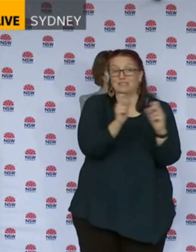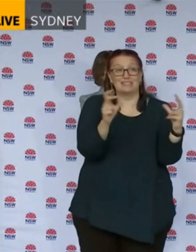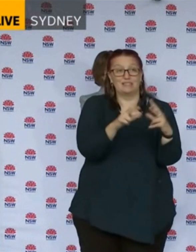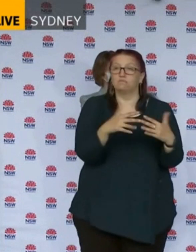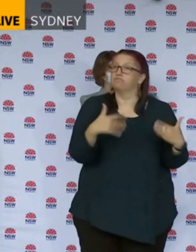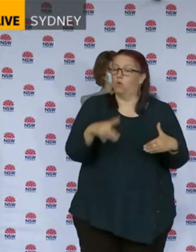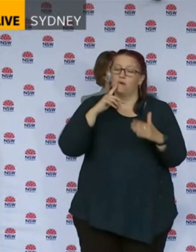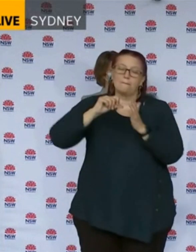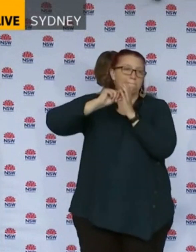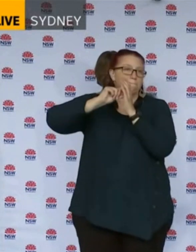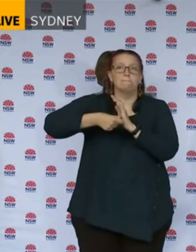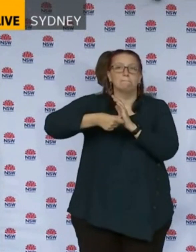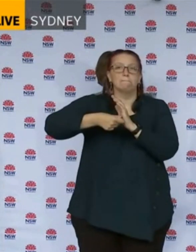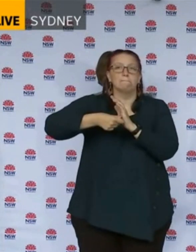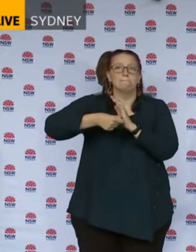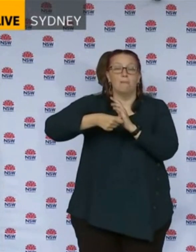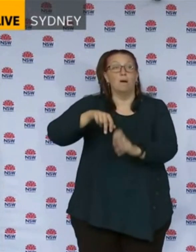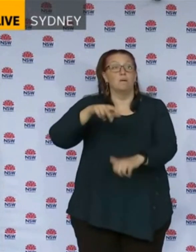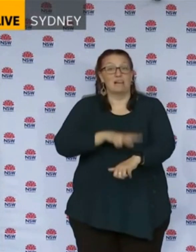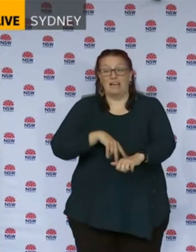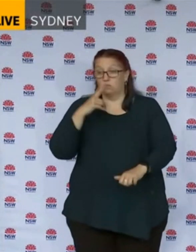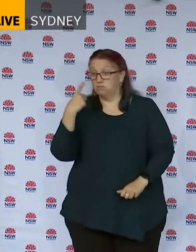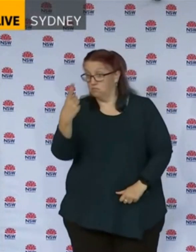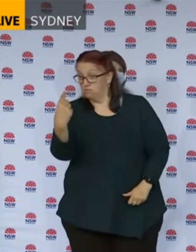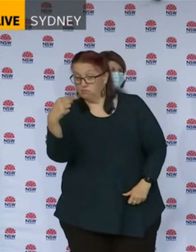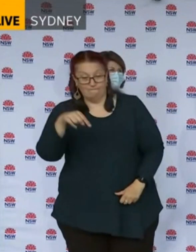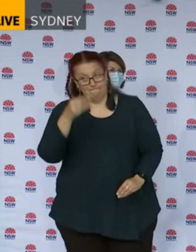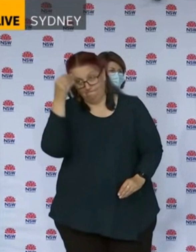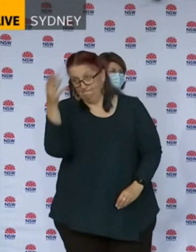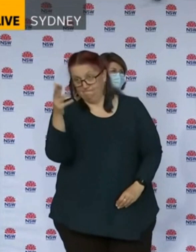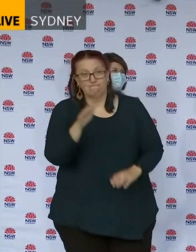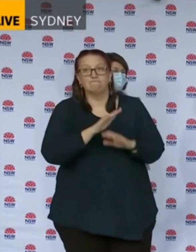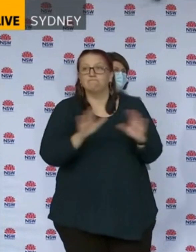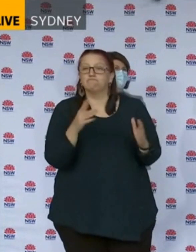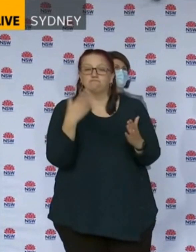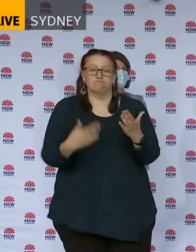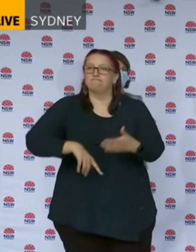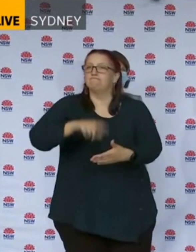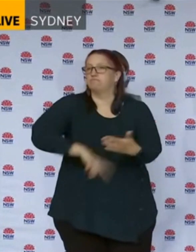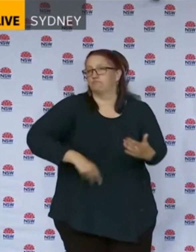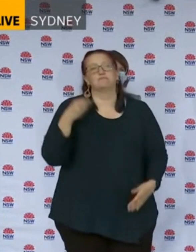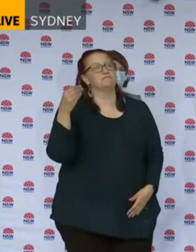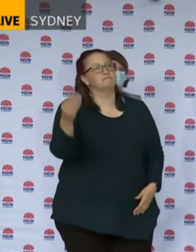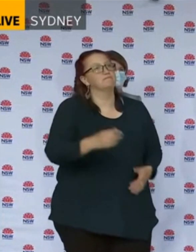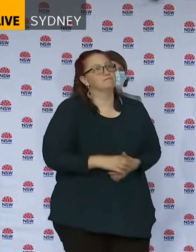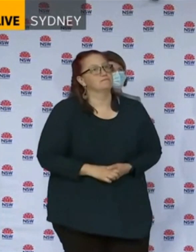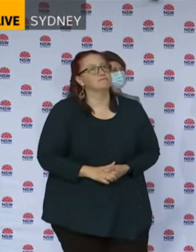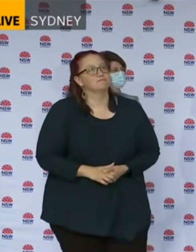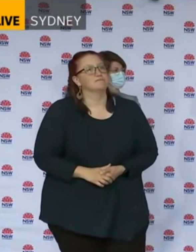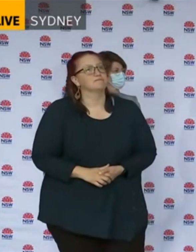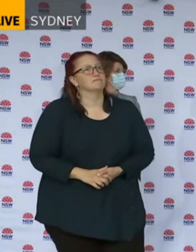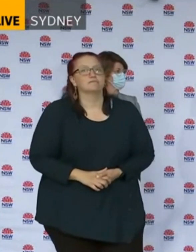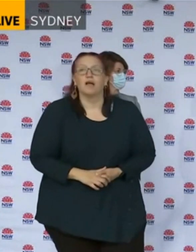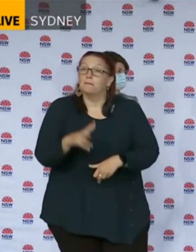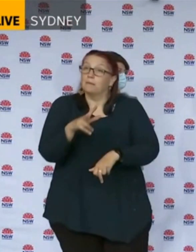The message is quite clear that police continue to be visible in the community on public transport. We